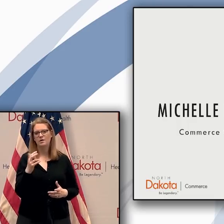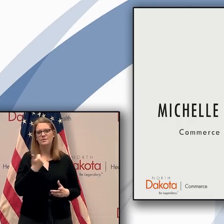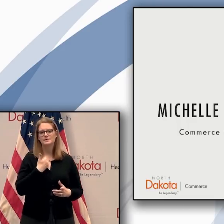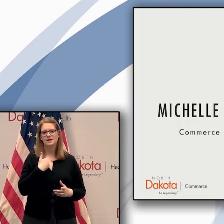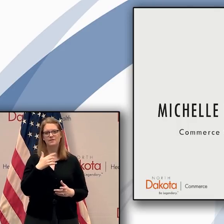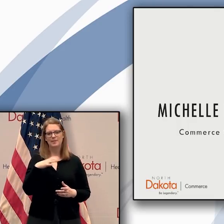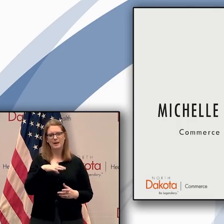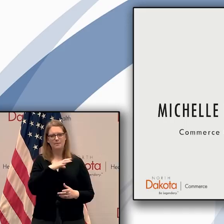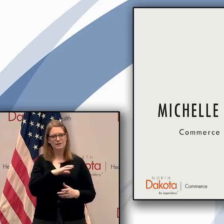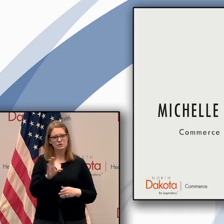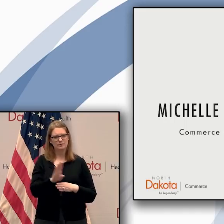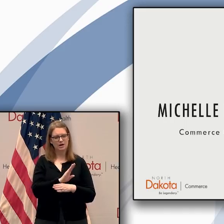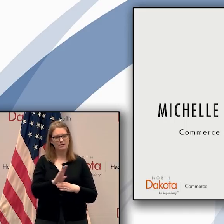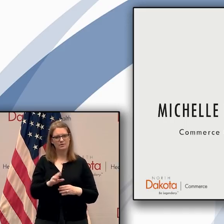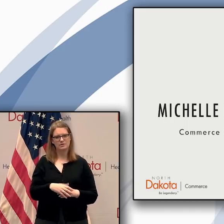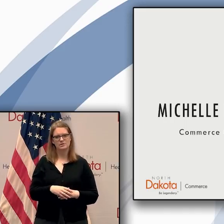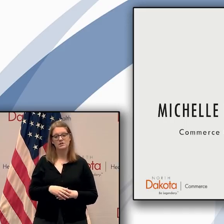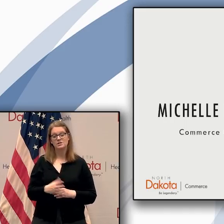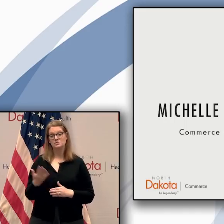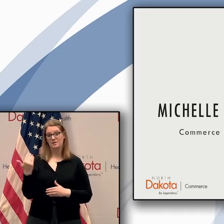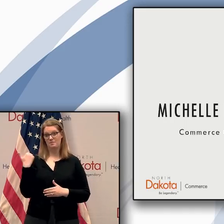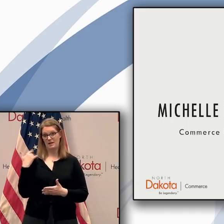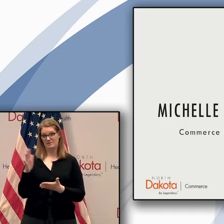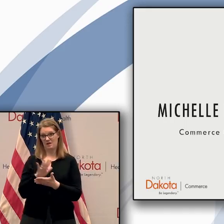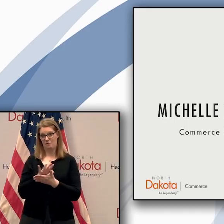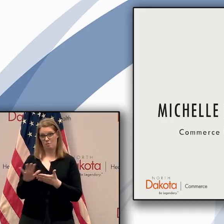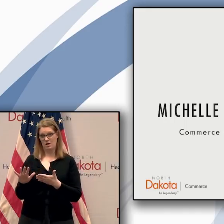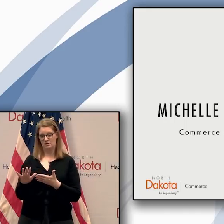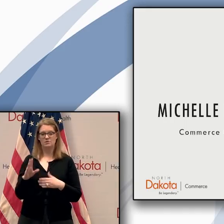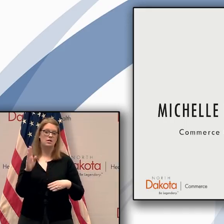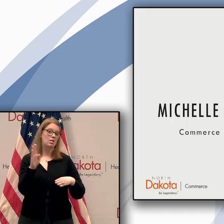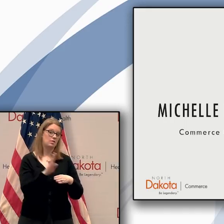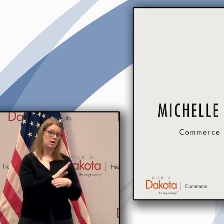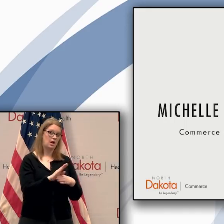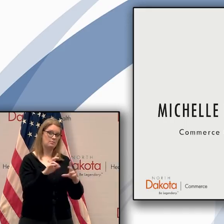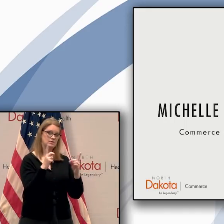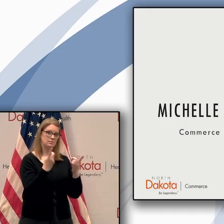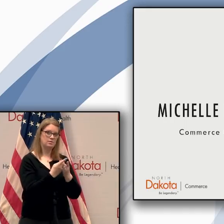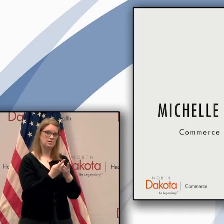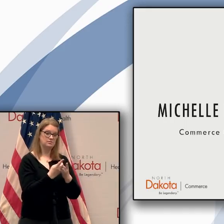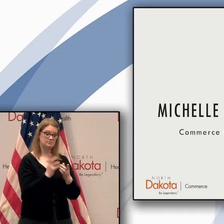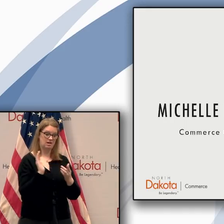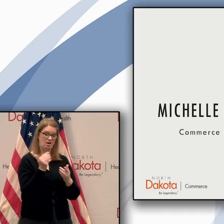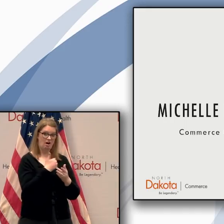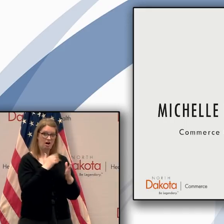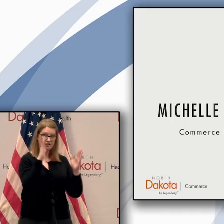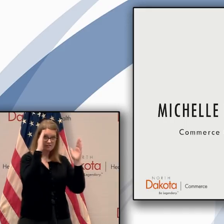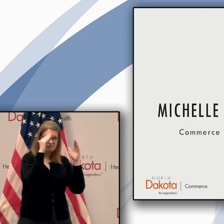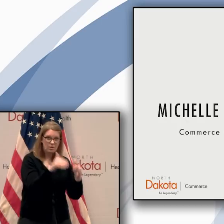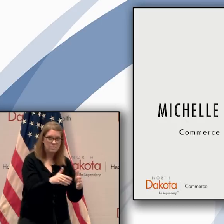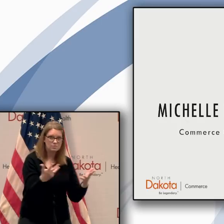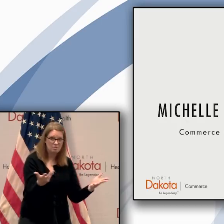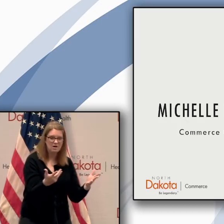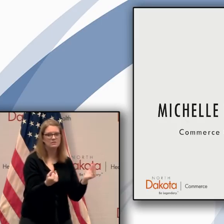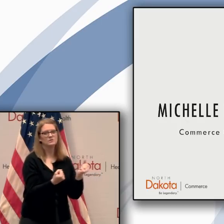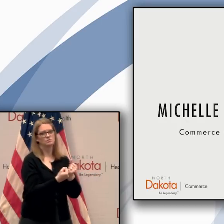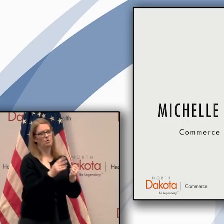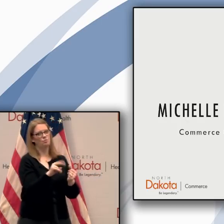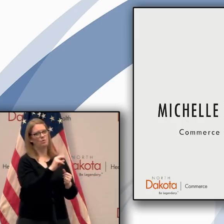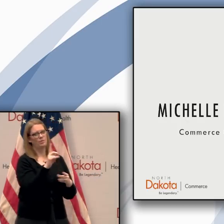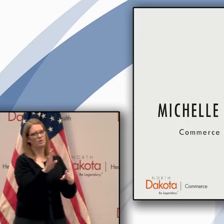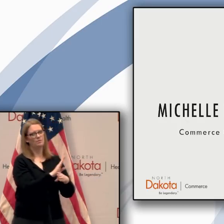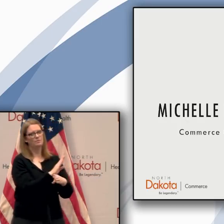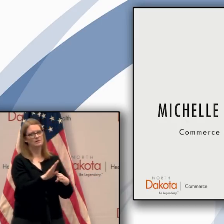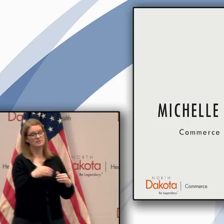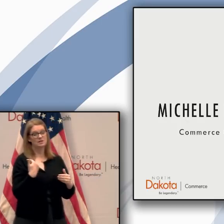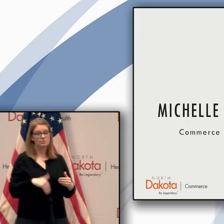Commerce. In the past 5 weeks, the Commerce Department has dedicated all of our energy to support North Dakota businesses in these